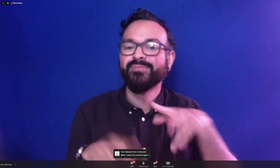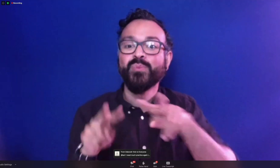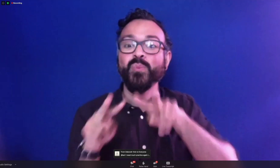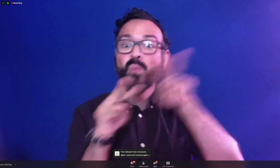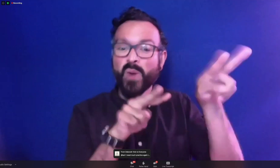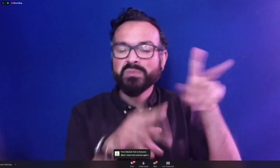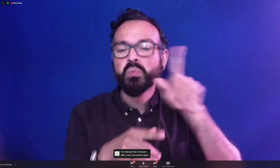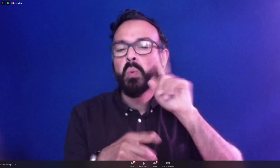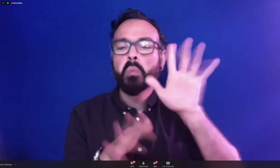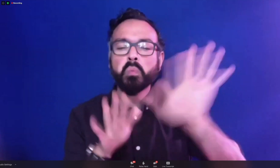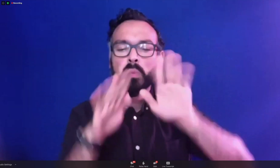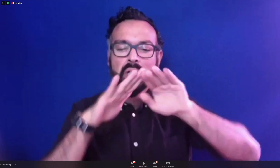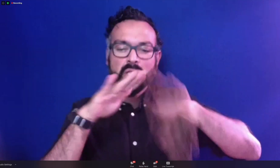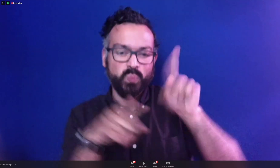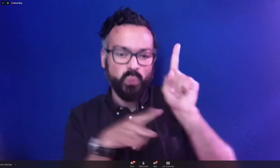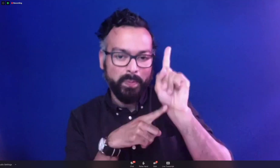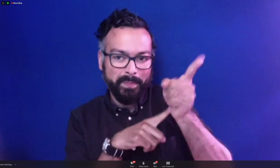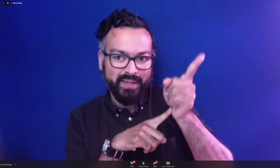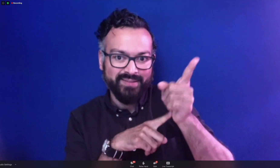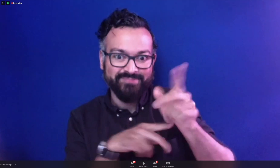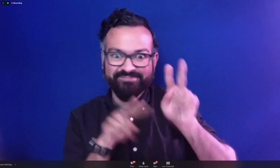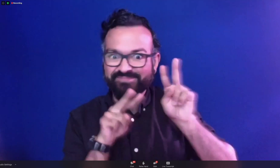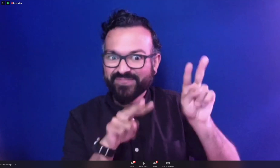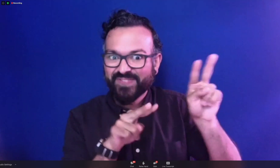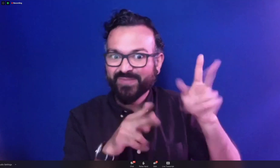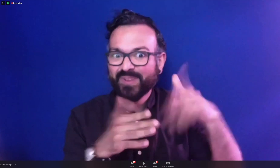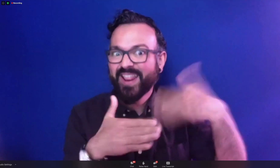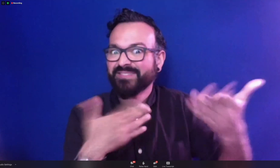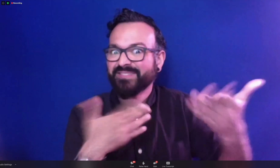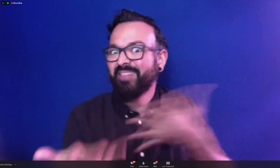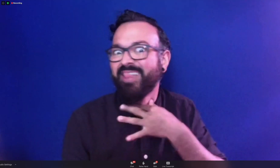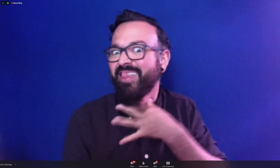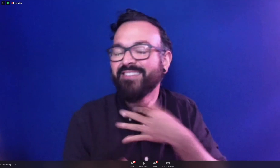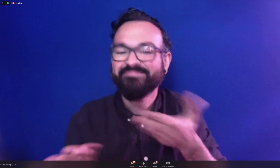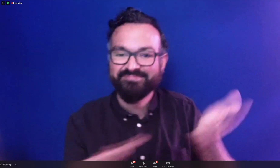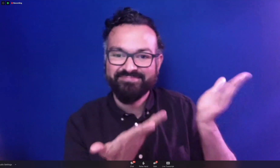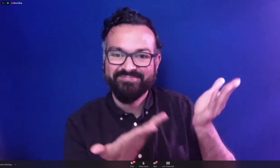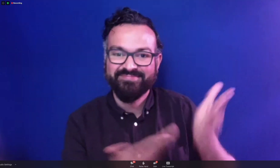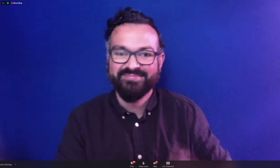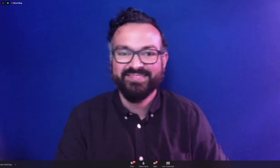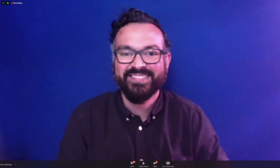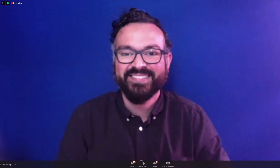And that's where we're gonna, cut it. I'll stop sharing here.